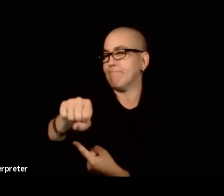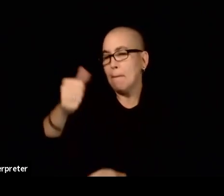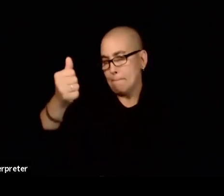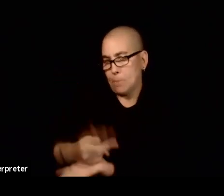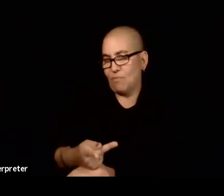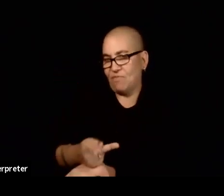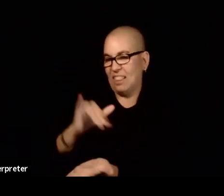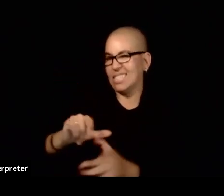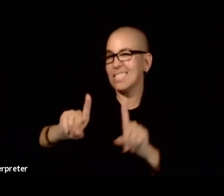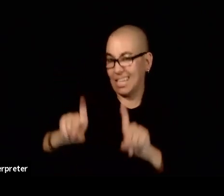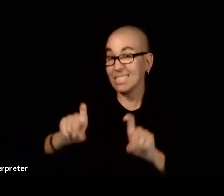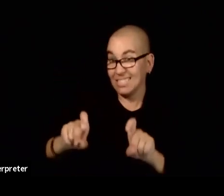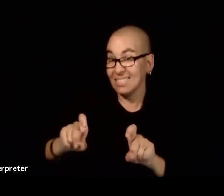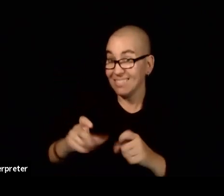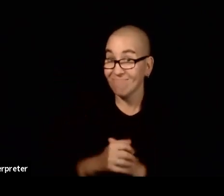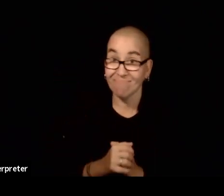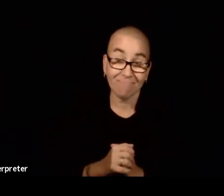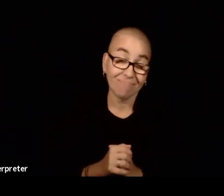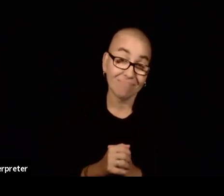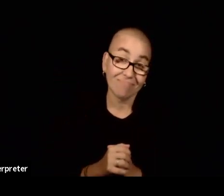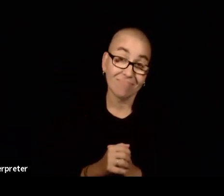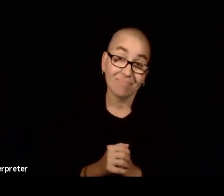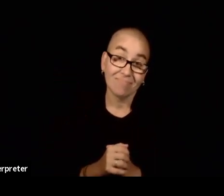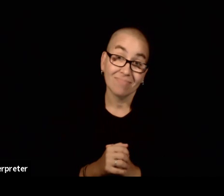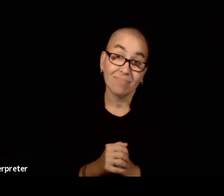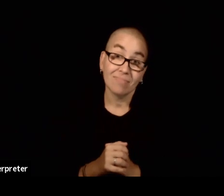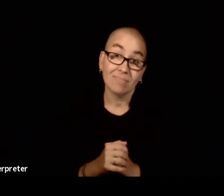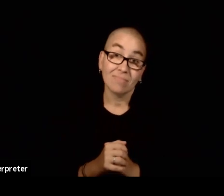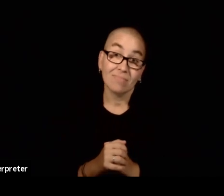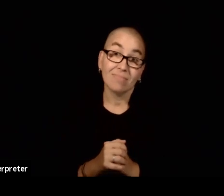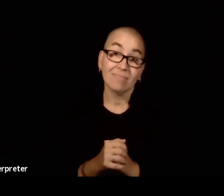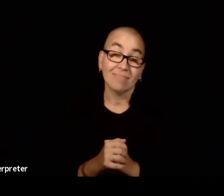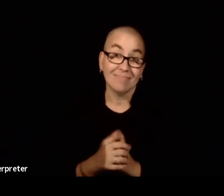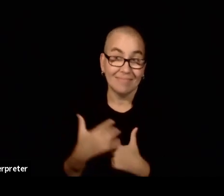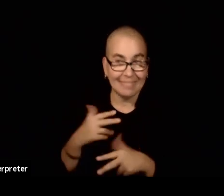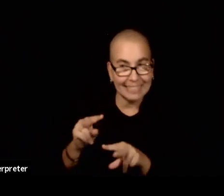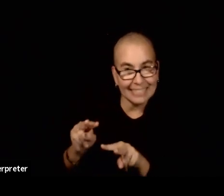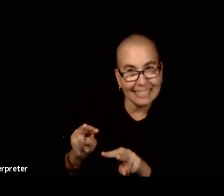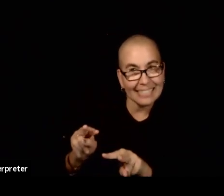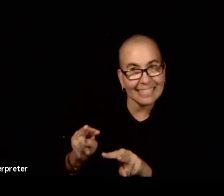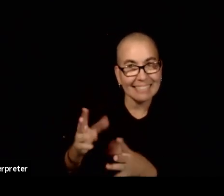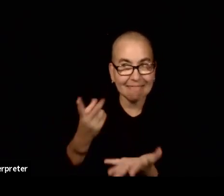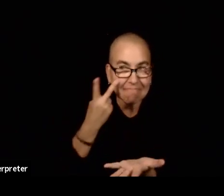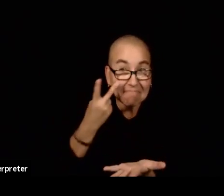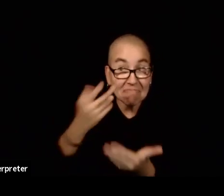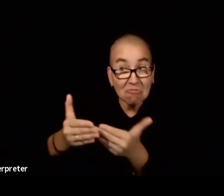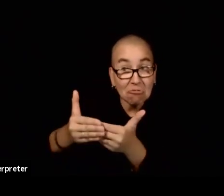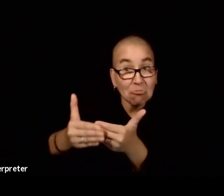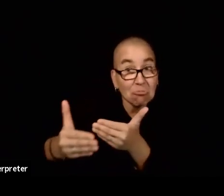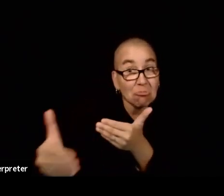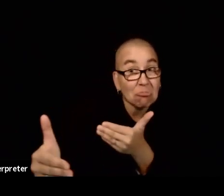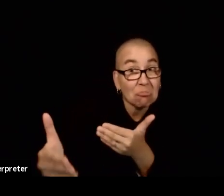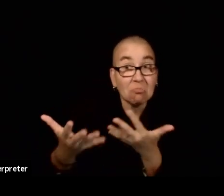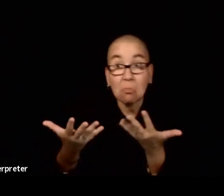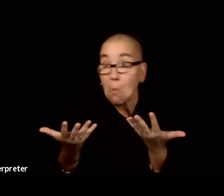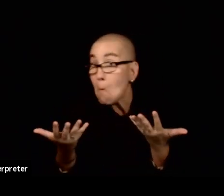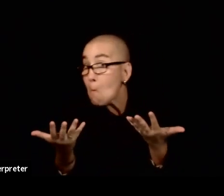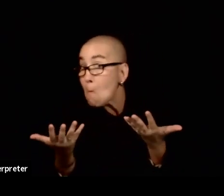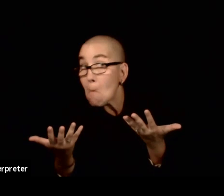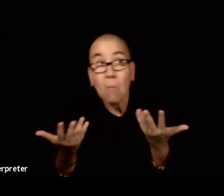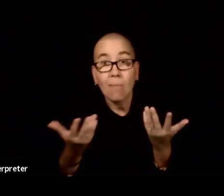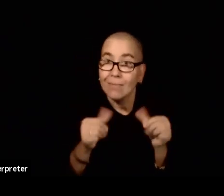which we're watching with interest and staying on top of all kinds of new testing methodologies coming down